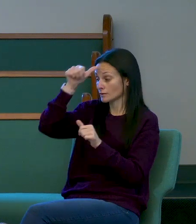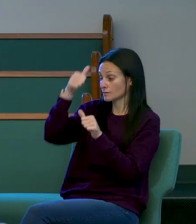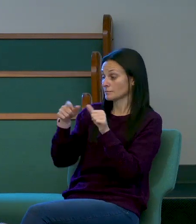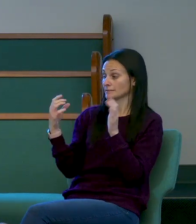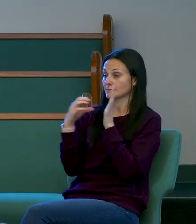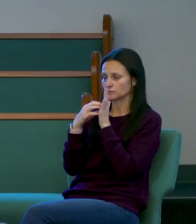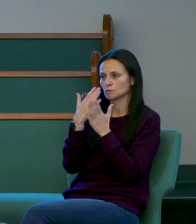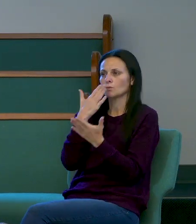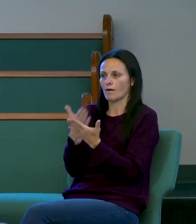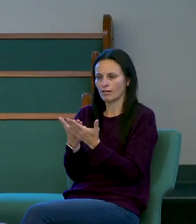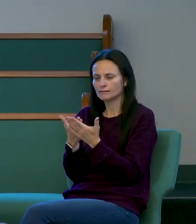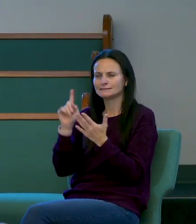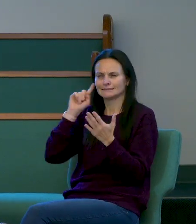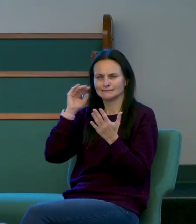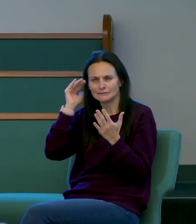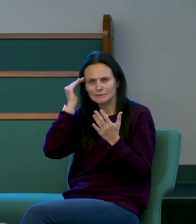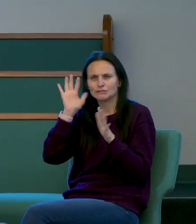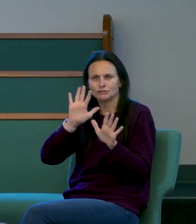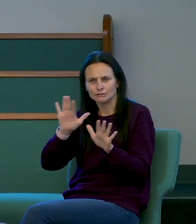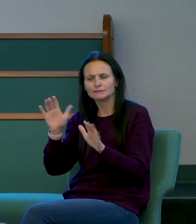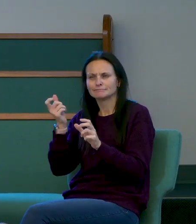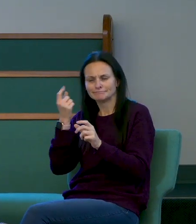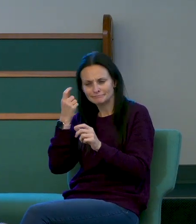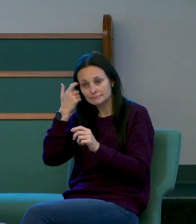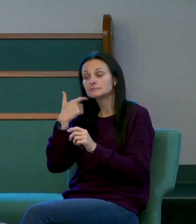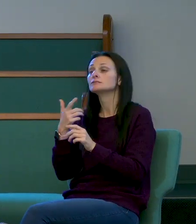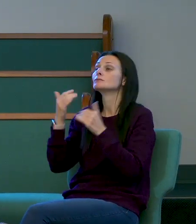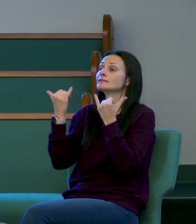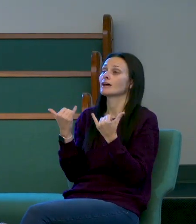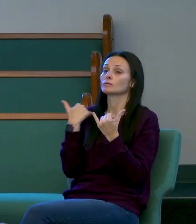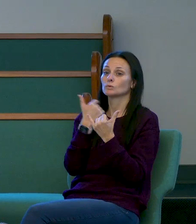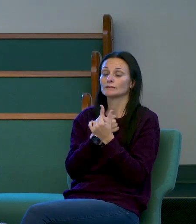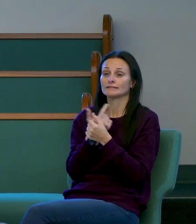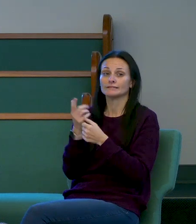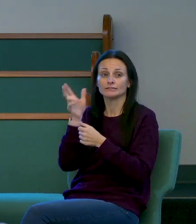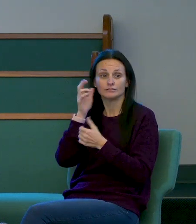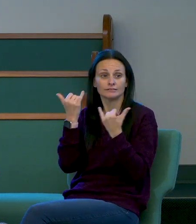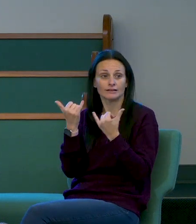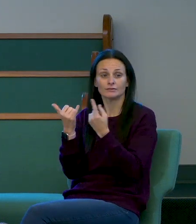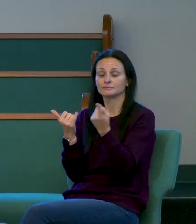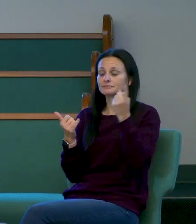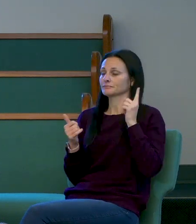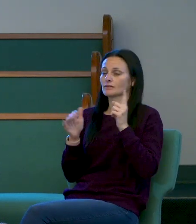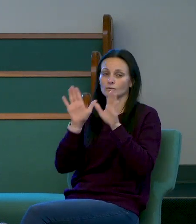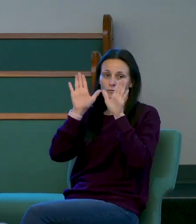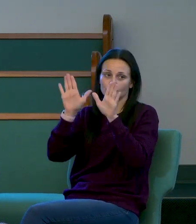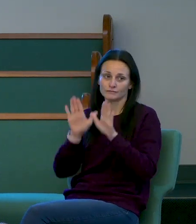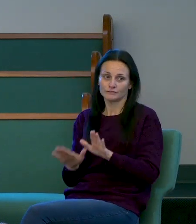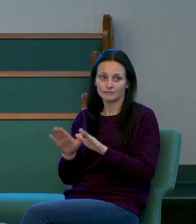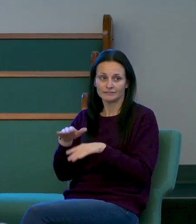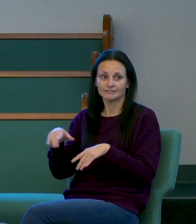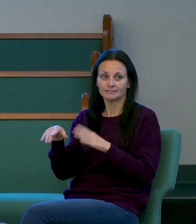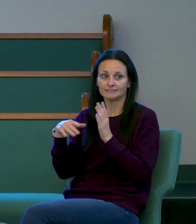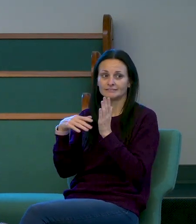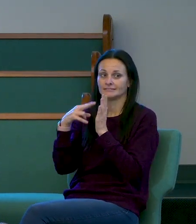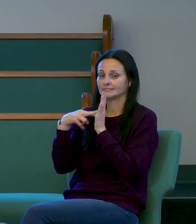passage well. It will sound familiar to you. So let us hear it now. Let me invite our wonderful liturgist to come